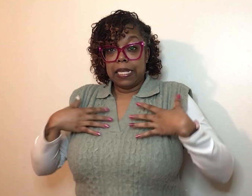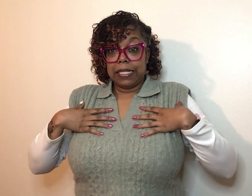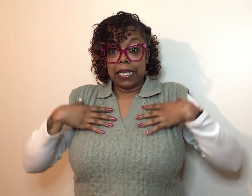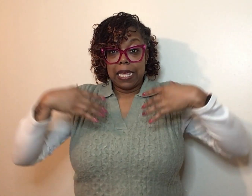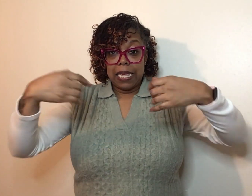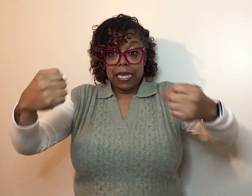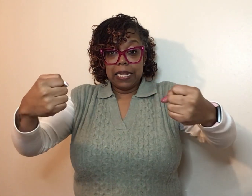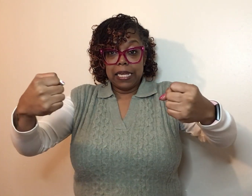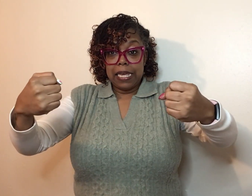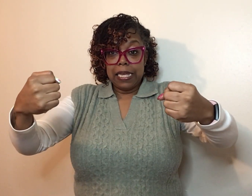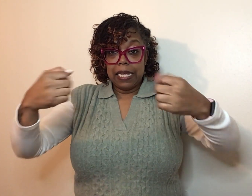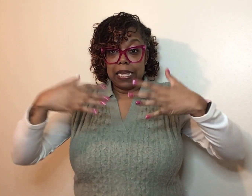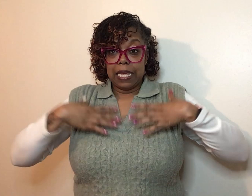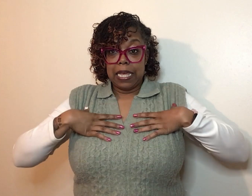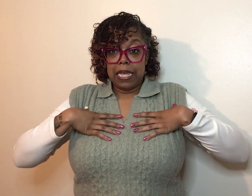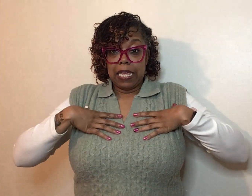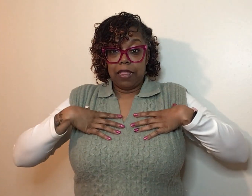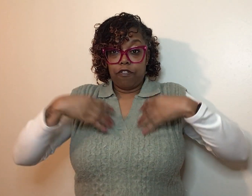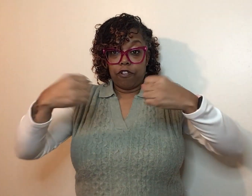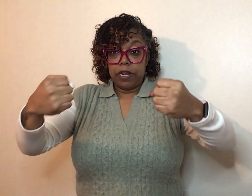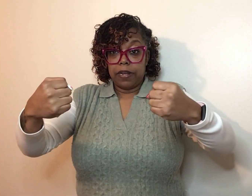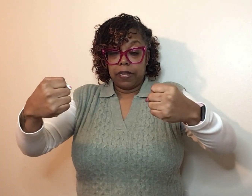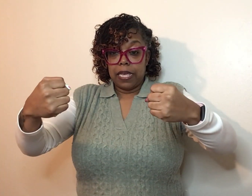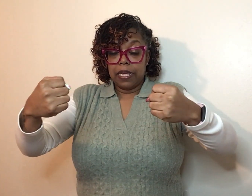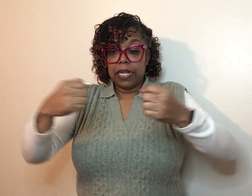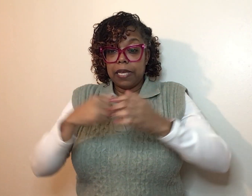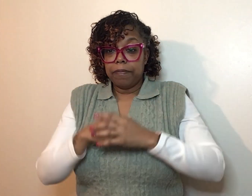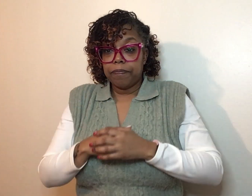is healing in the front, healing.